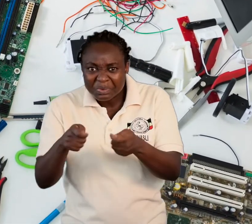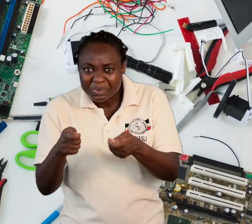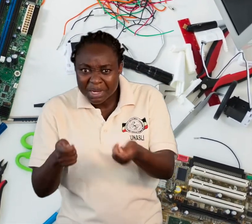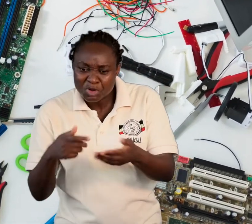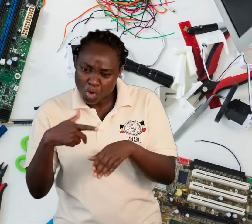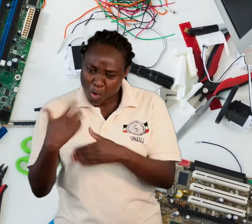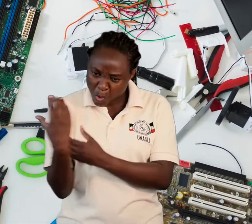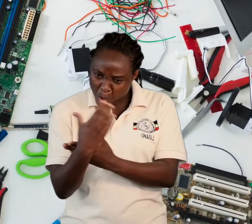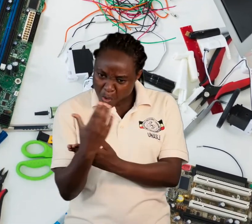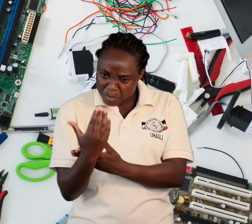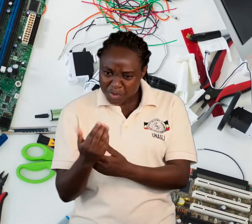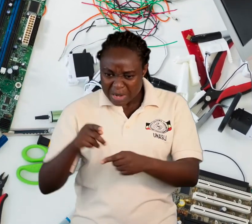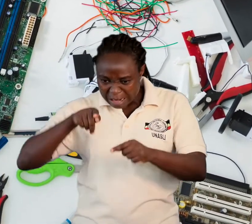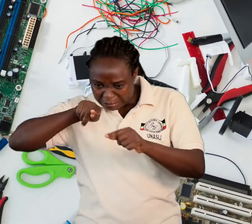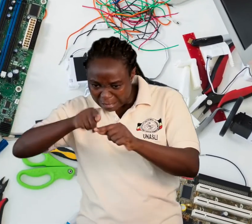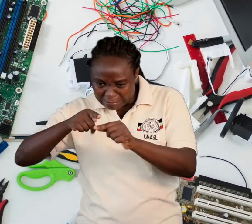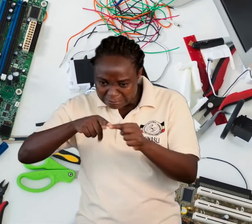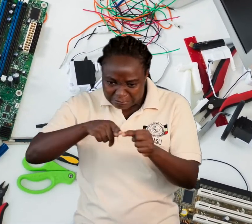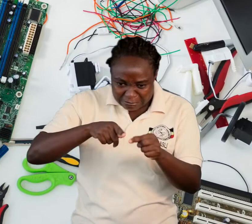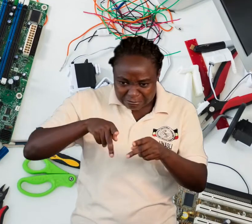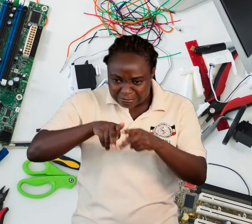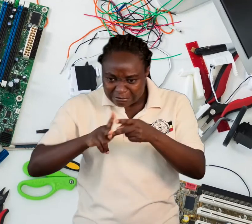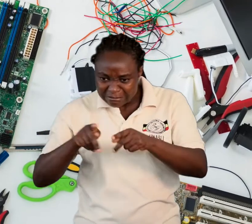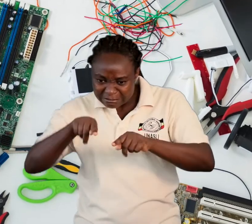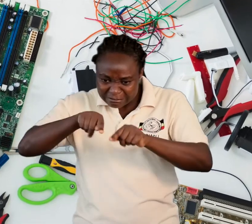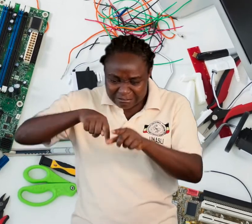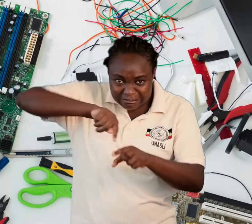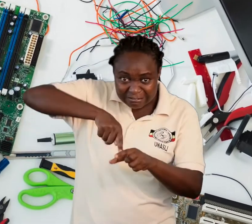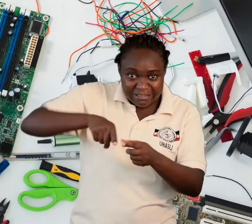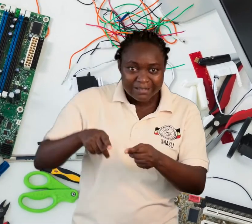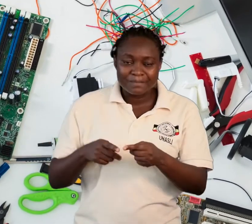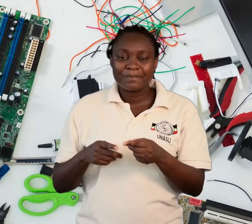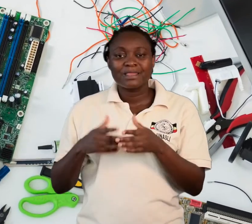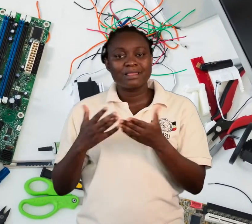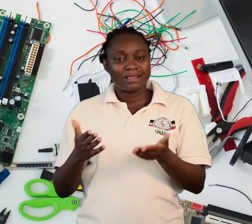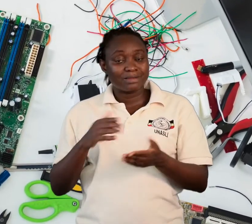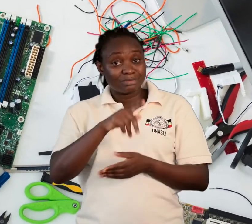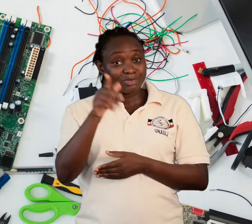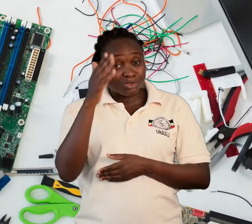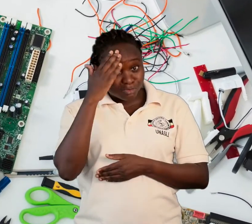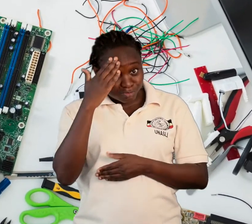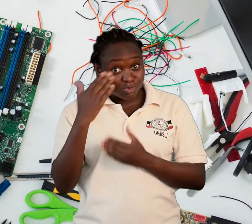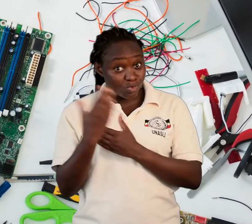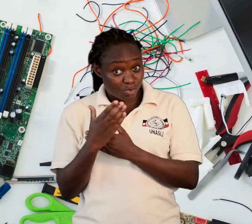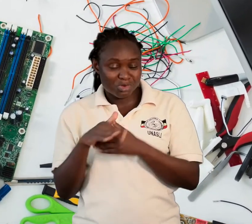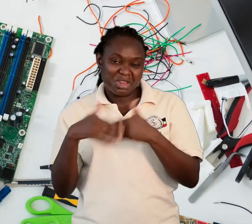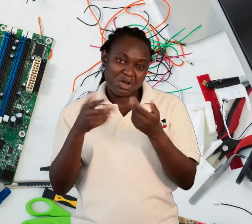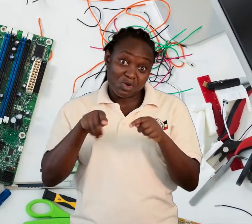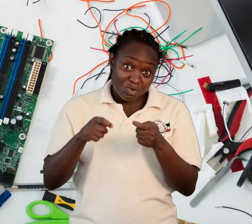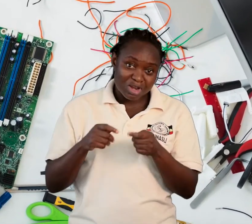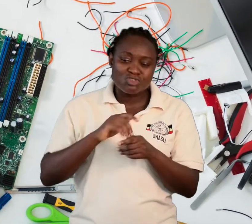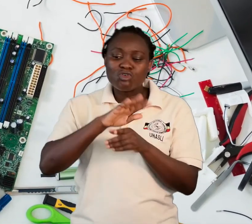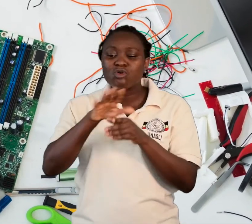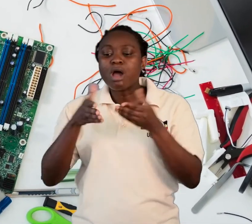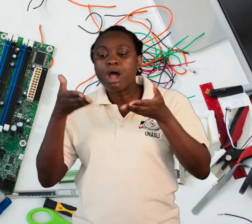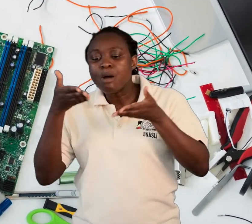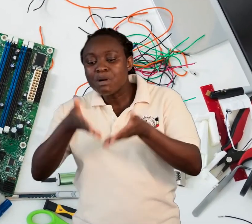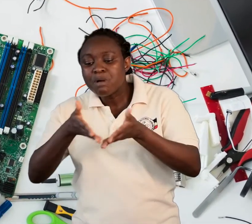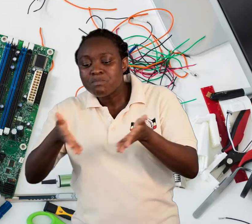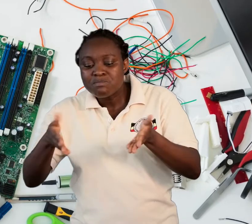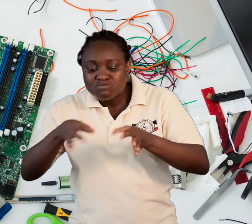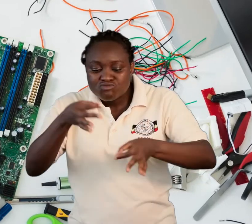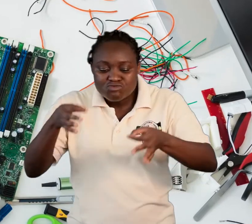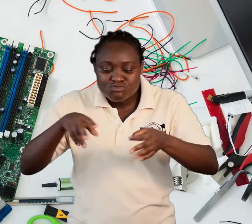or a computer. If you know a computer, those components exist inside. But even a radio has some of